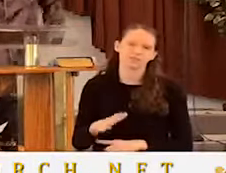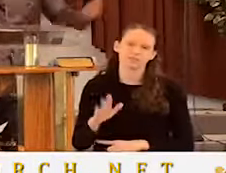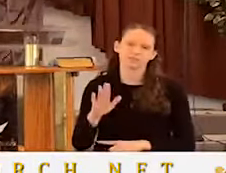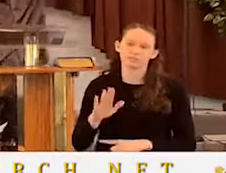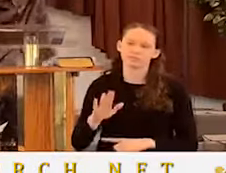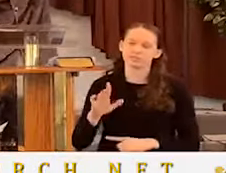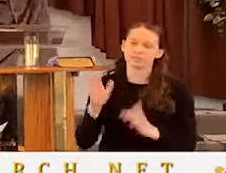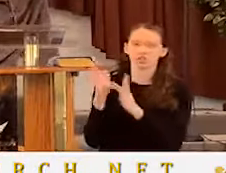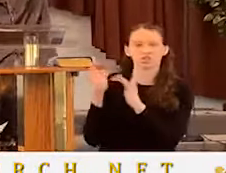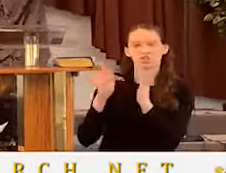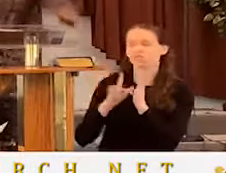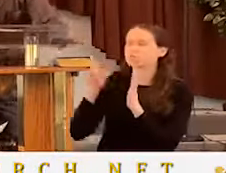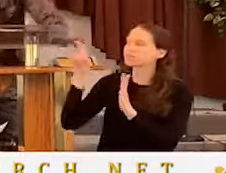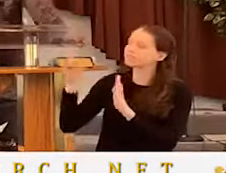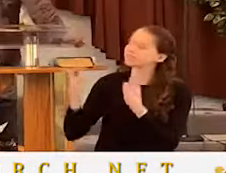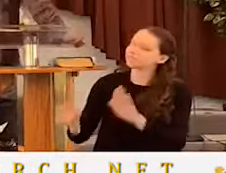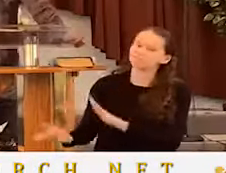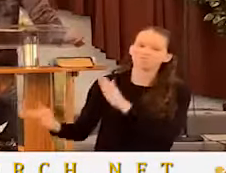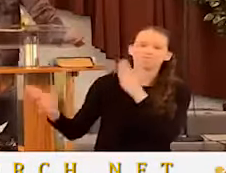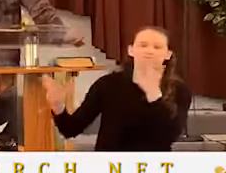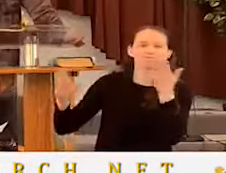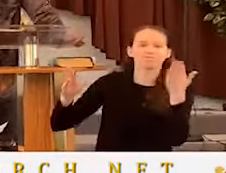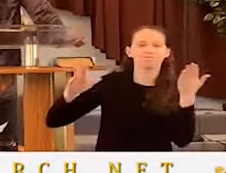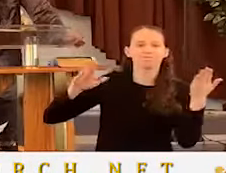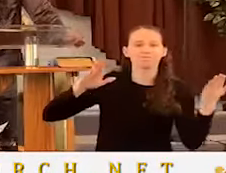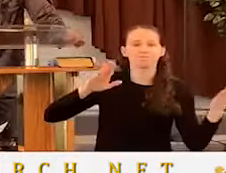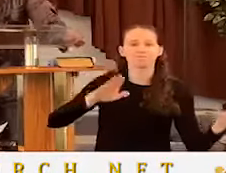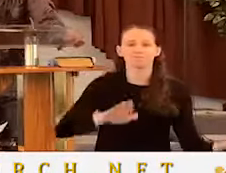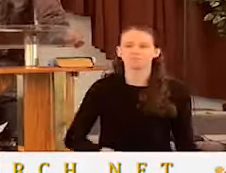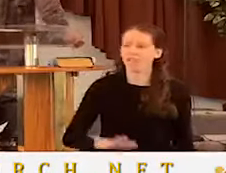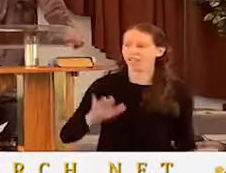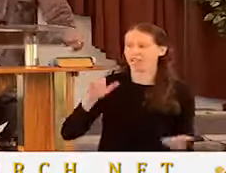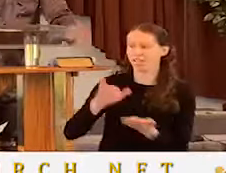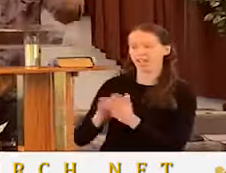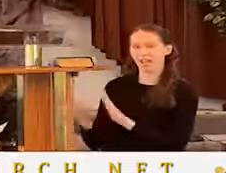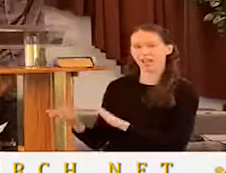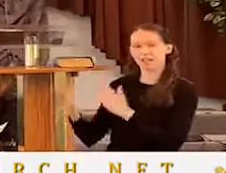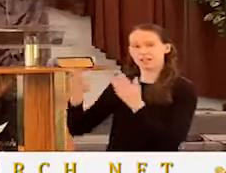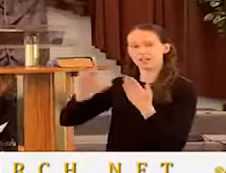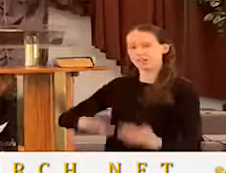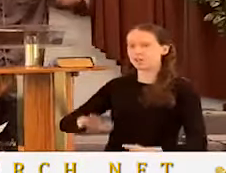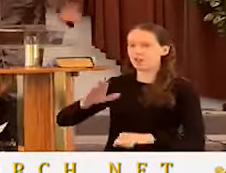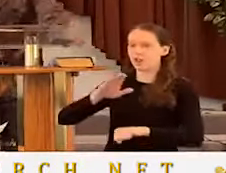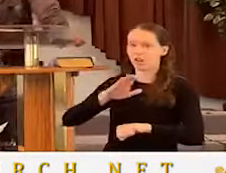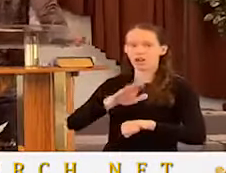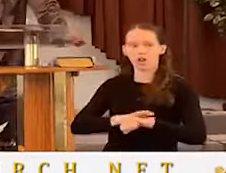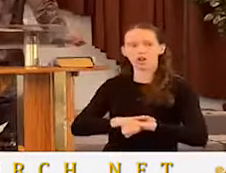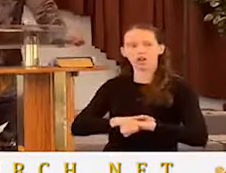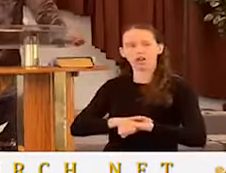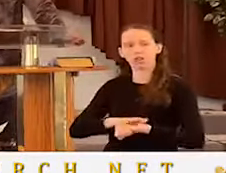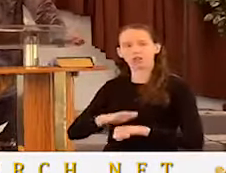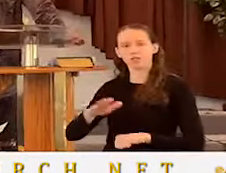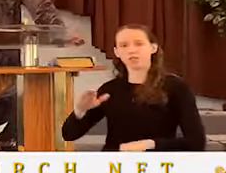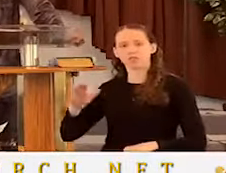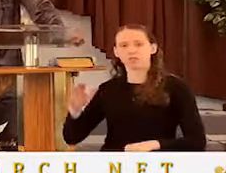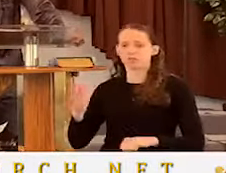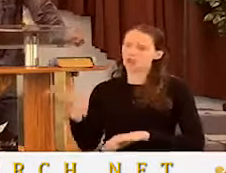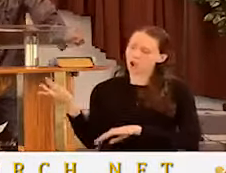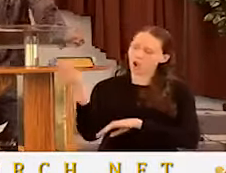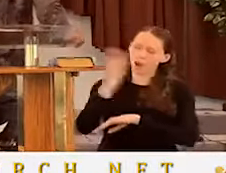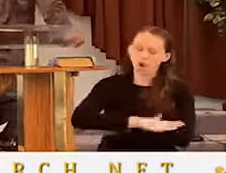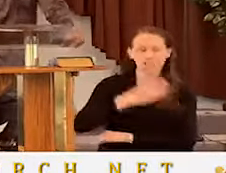told him that he died on Thursday. He died all